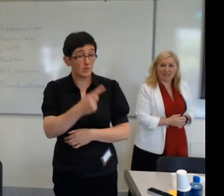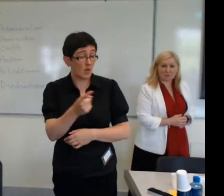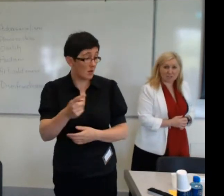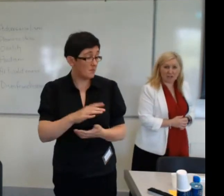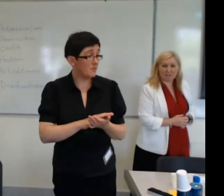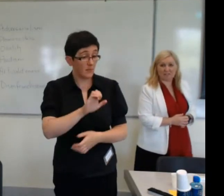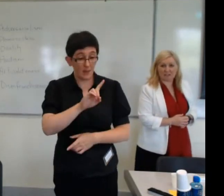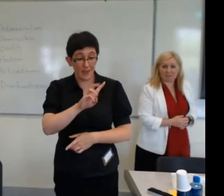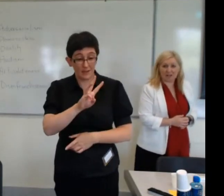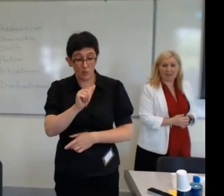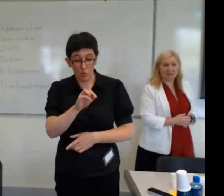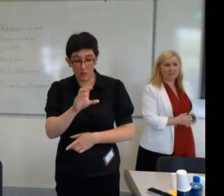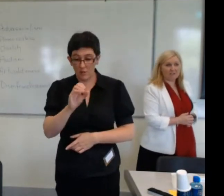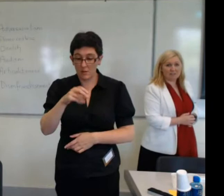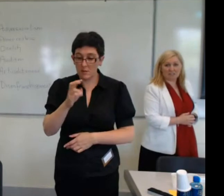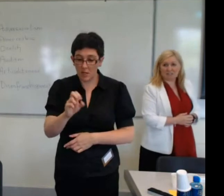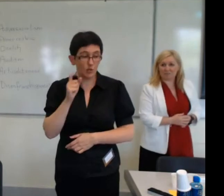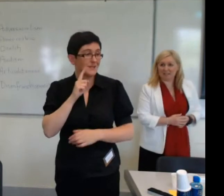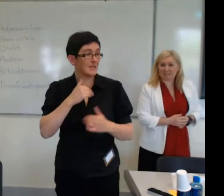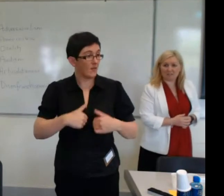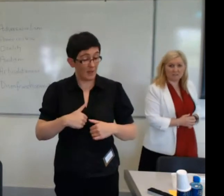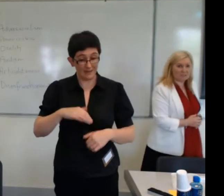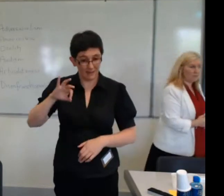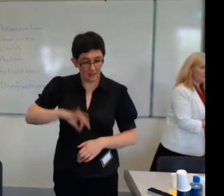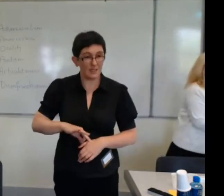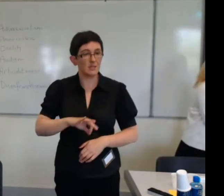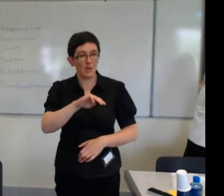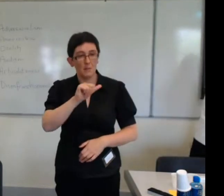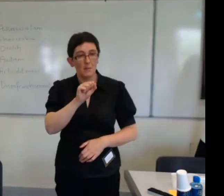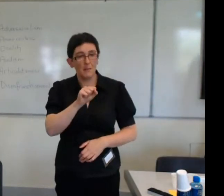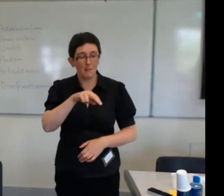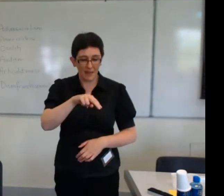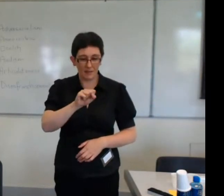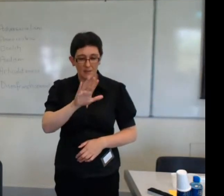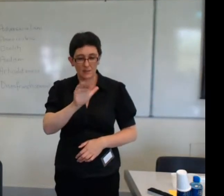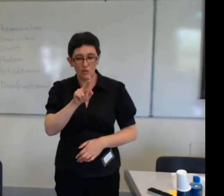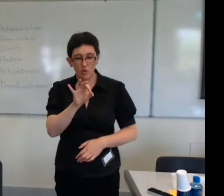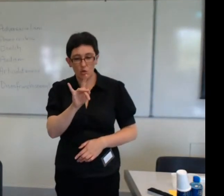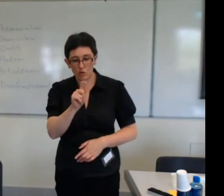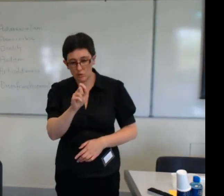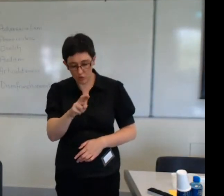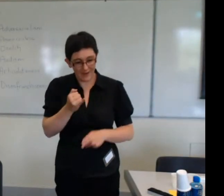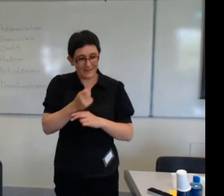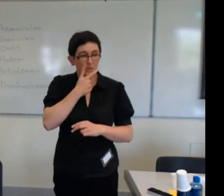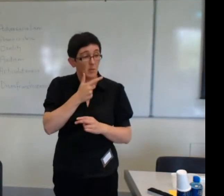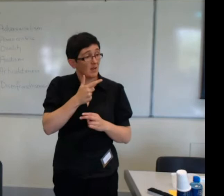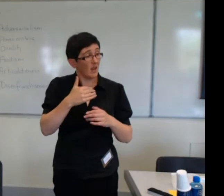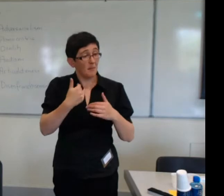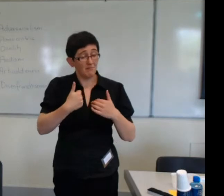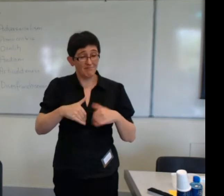Edward Connors, deaf man, found guilty of manslaughter in Dublin. Man went under a bus. But what was really interesting, and we're